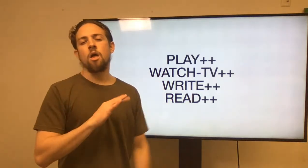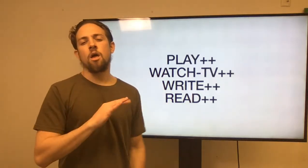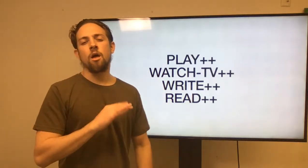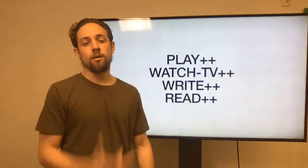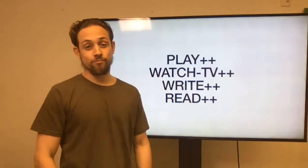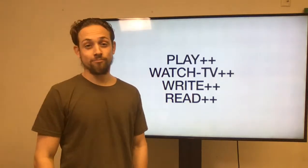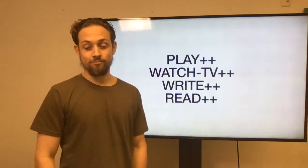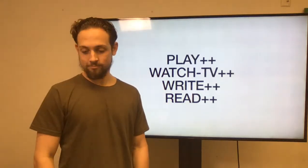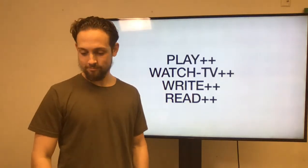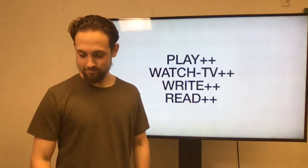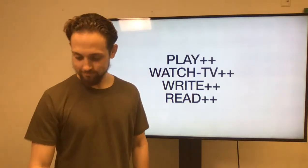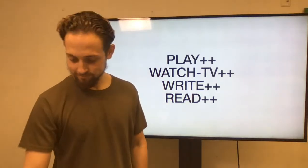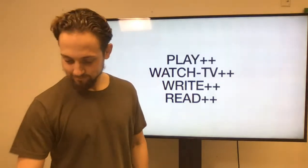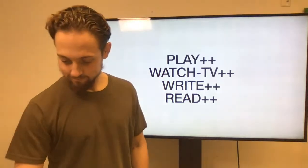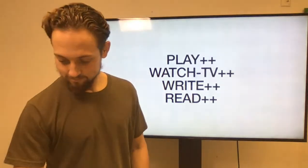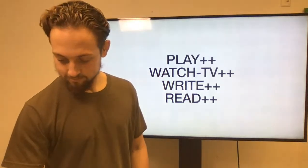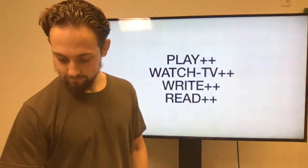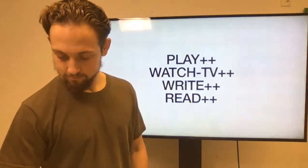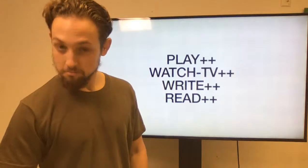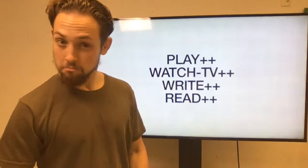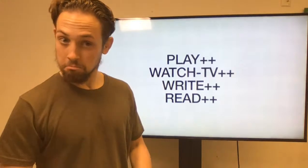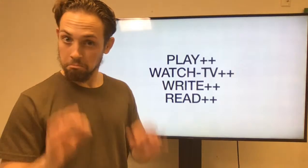you move your head in the circular motion too.